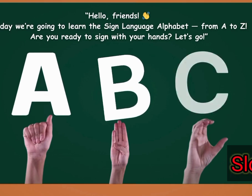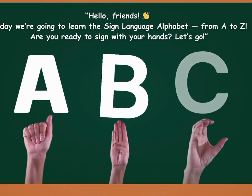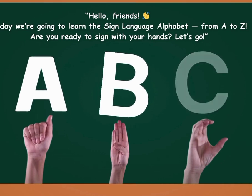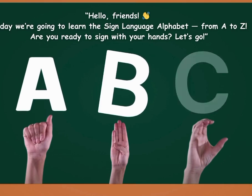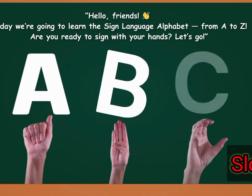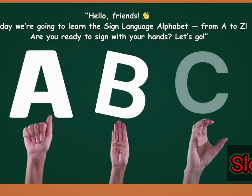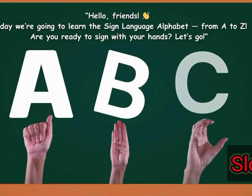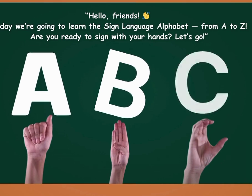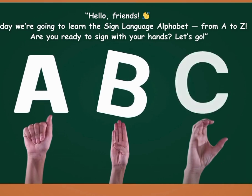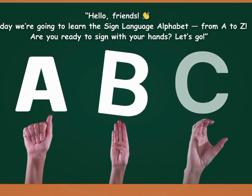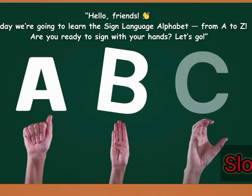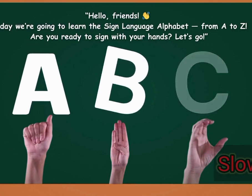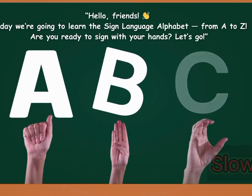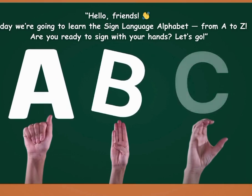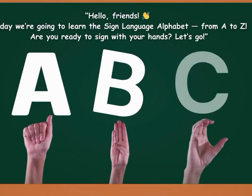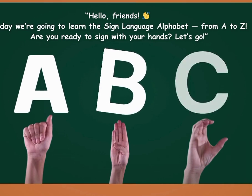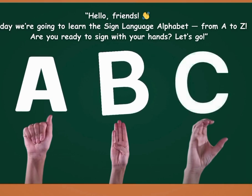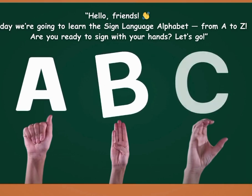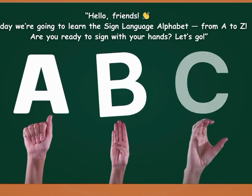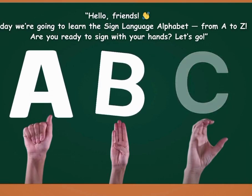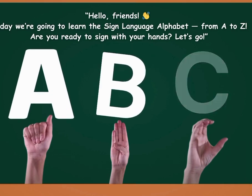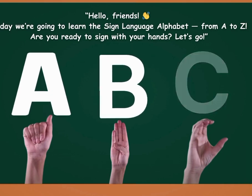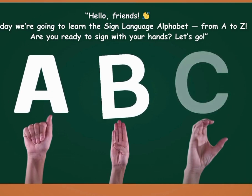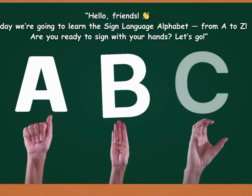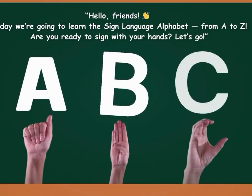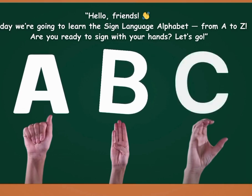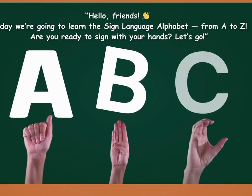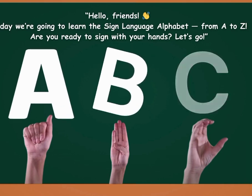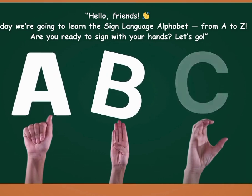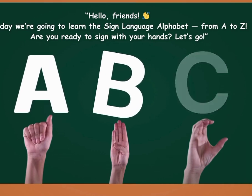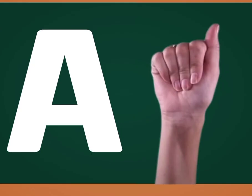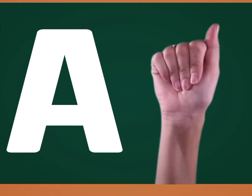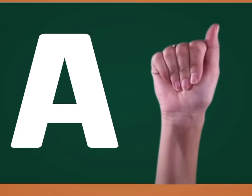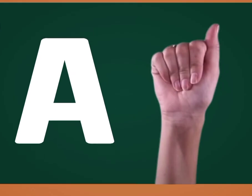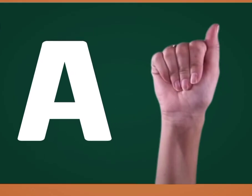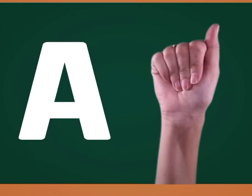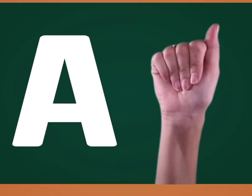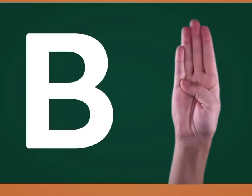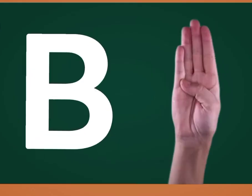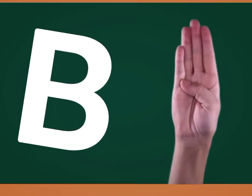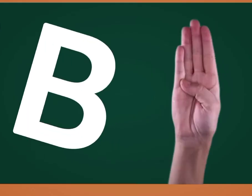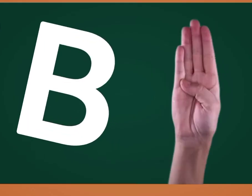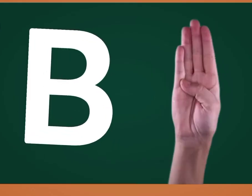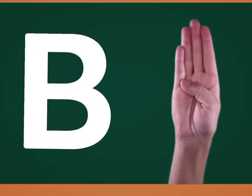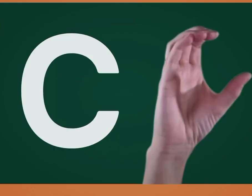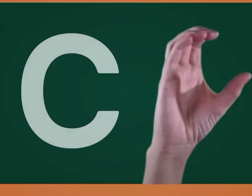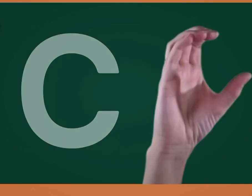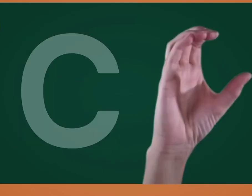Z. Are you ready to sign with your hands? Let's go. A, B, C,